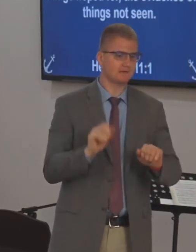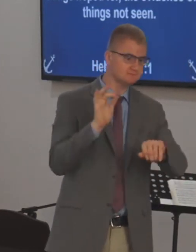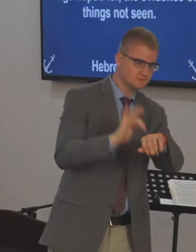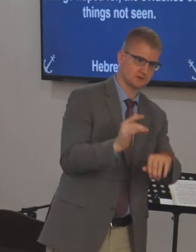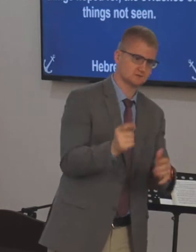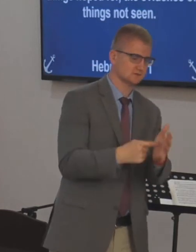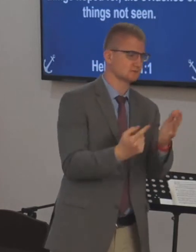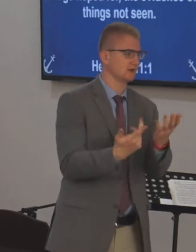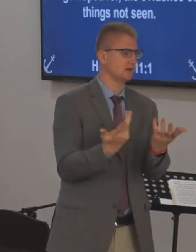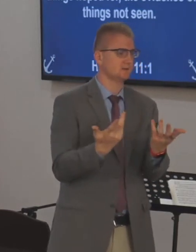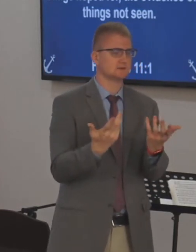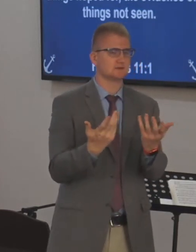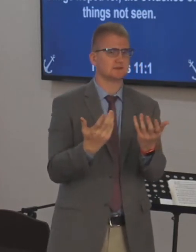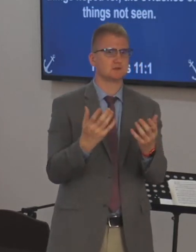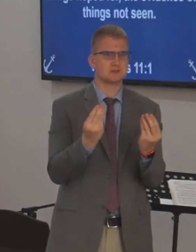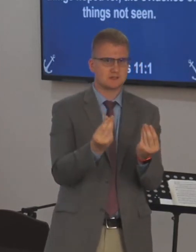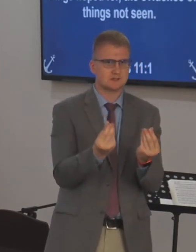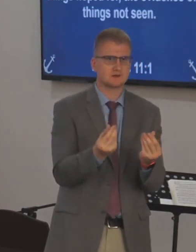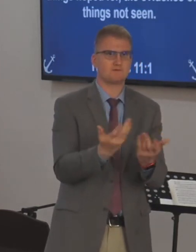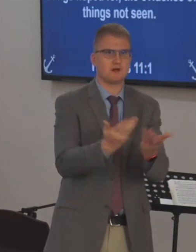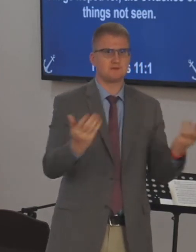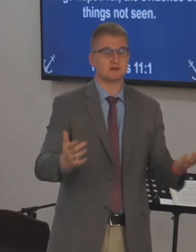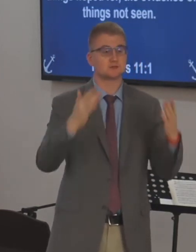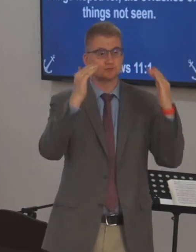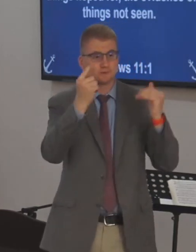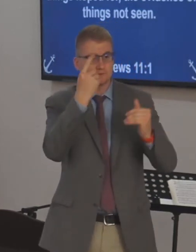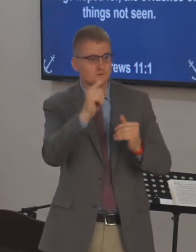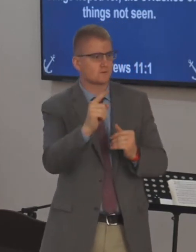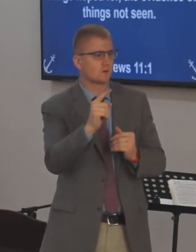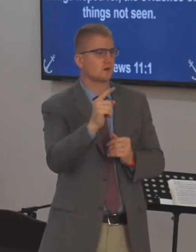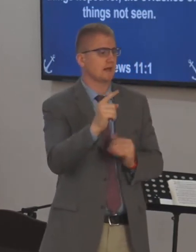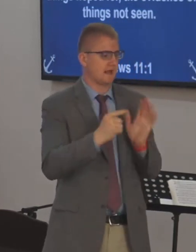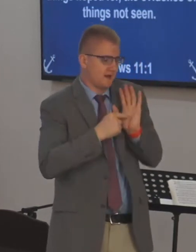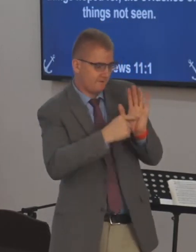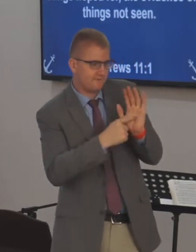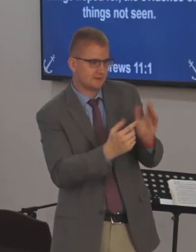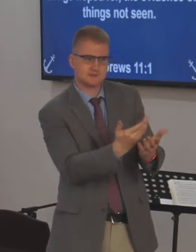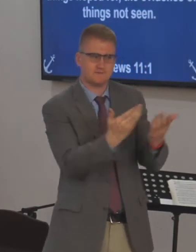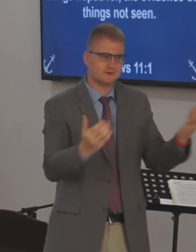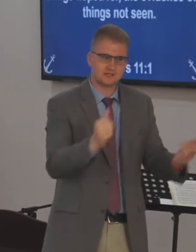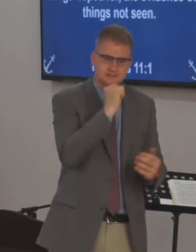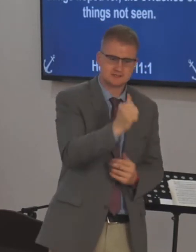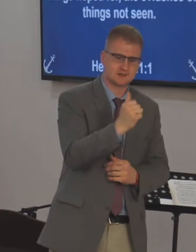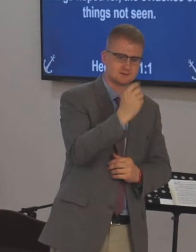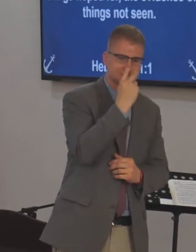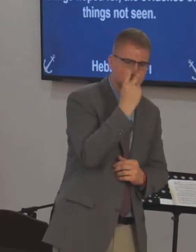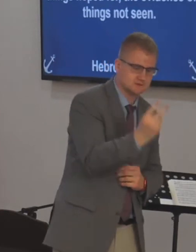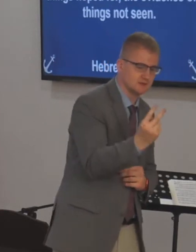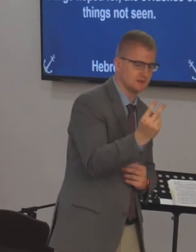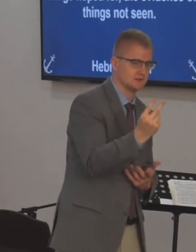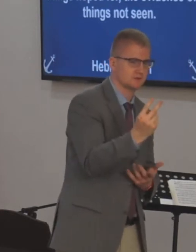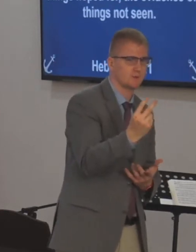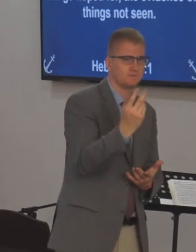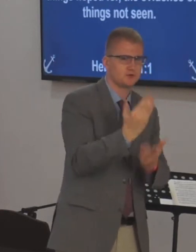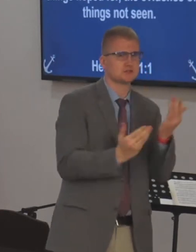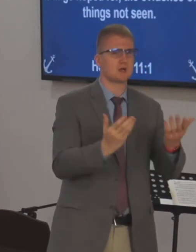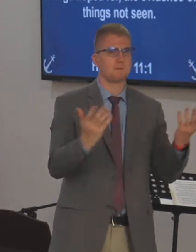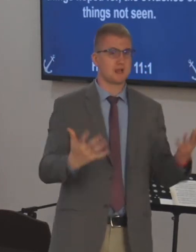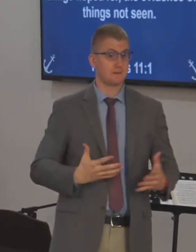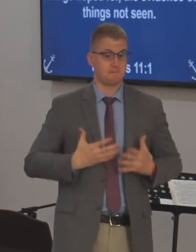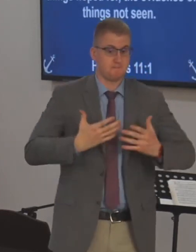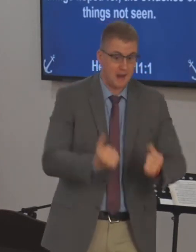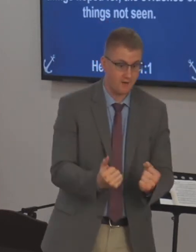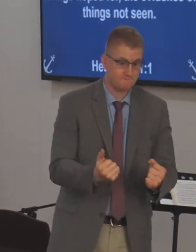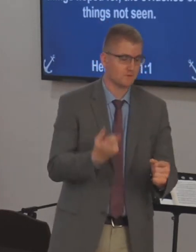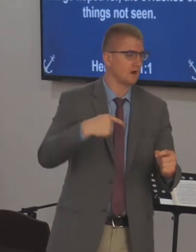And it's a substance of things hoped for and the evidence of things not seen. Substance and evidence. There's something powerful about